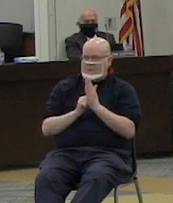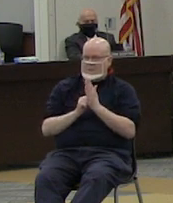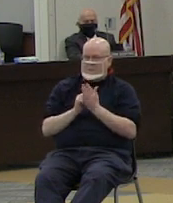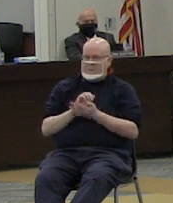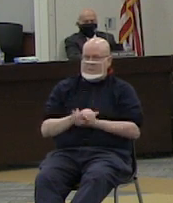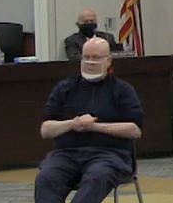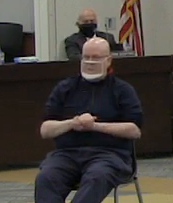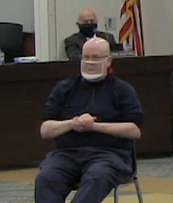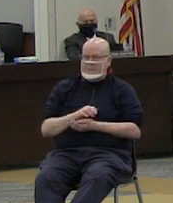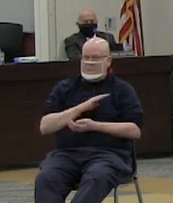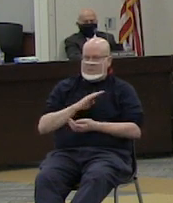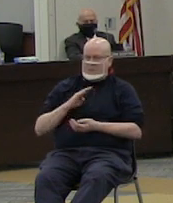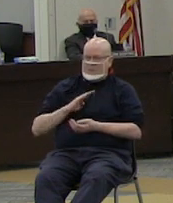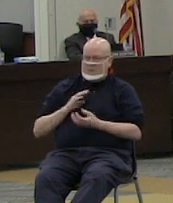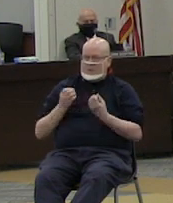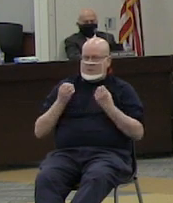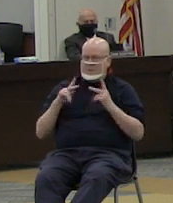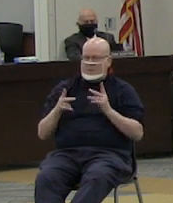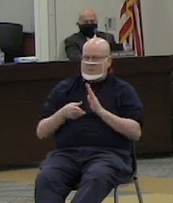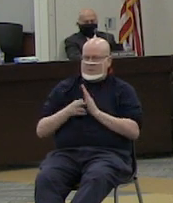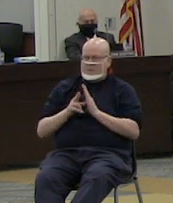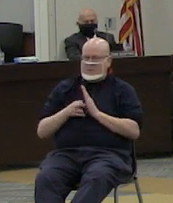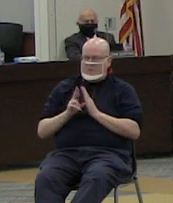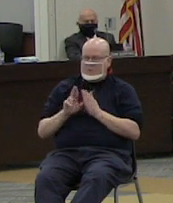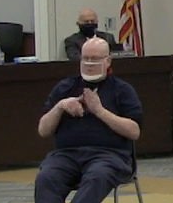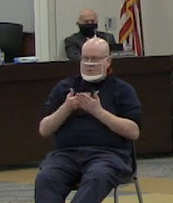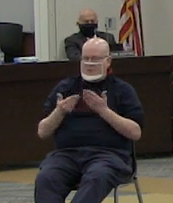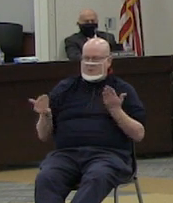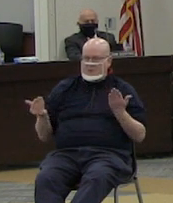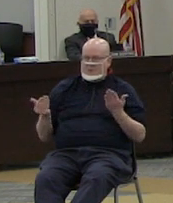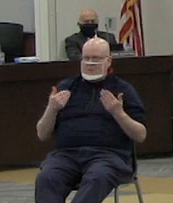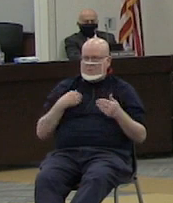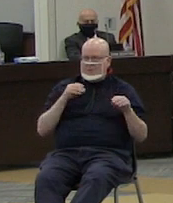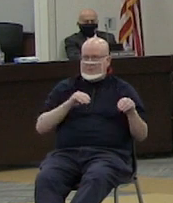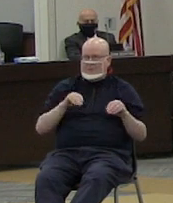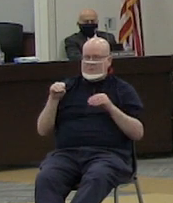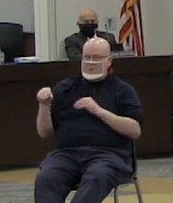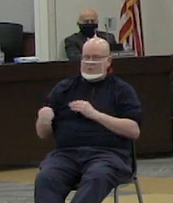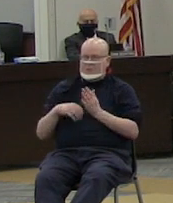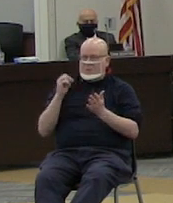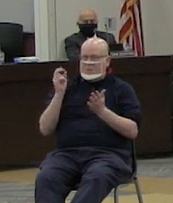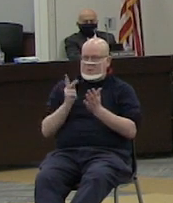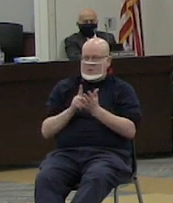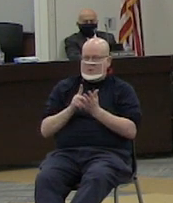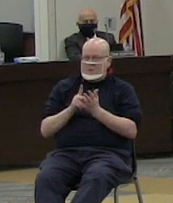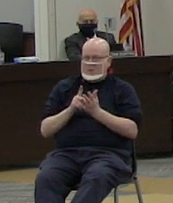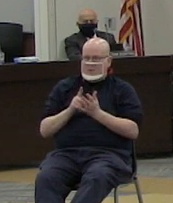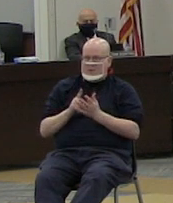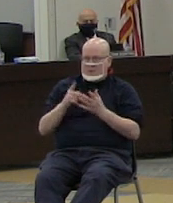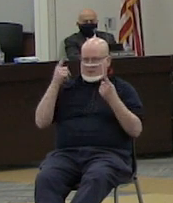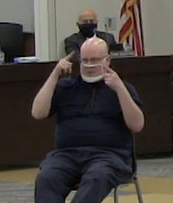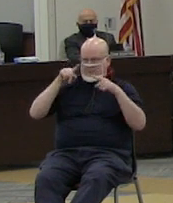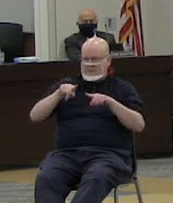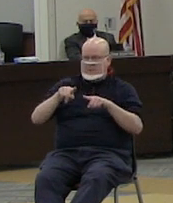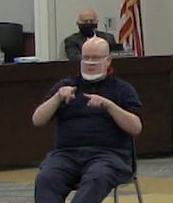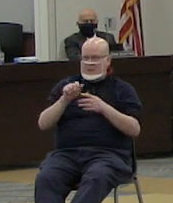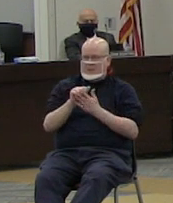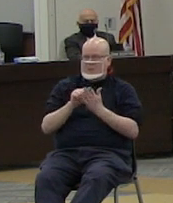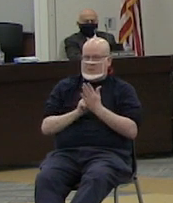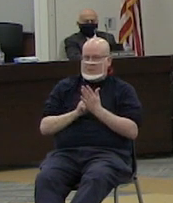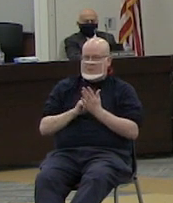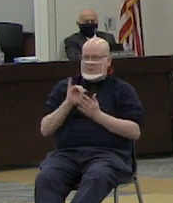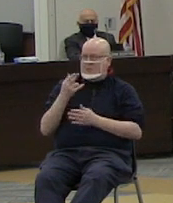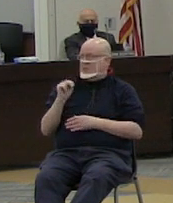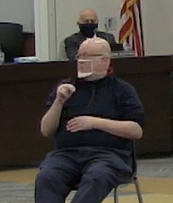Board has had an opportunity to review all of these items. May I have a motion to approve the consent agenda as presented in the January